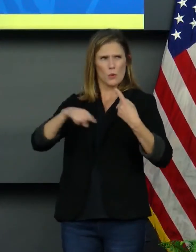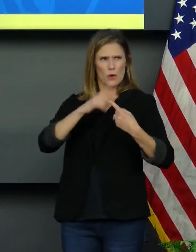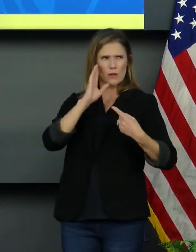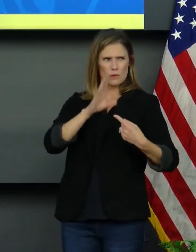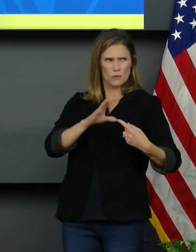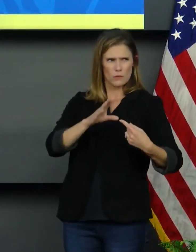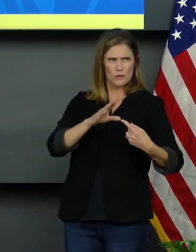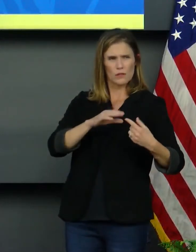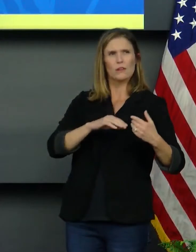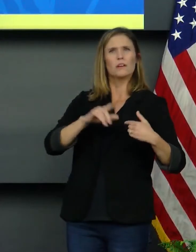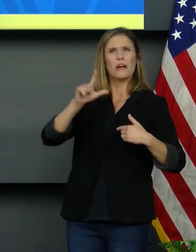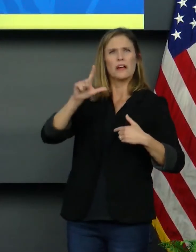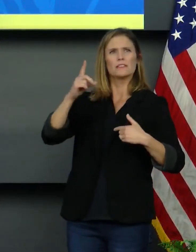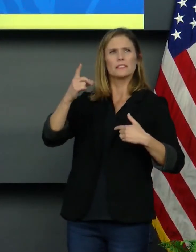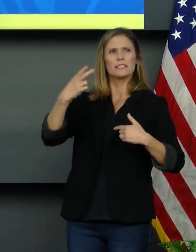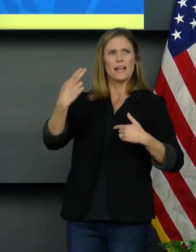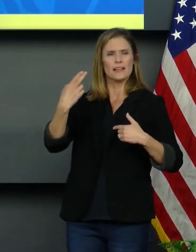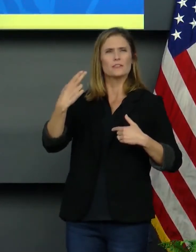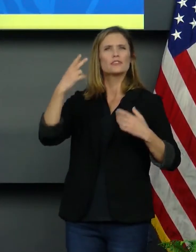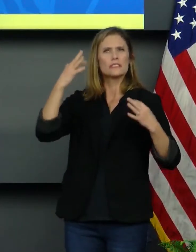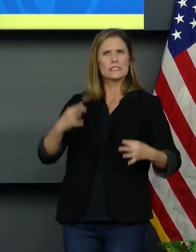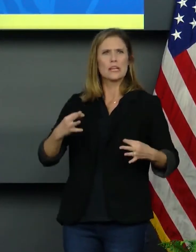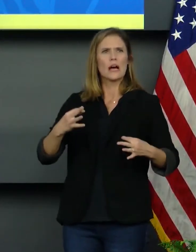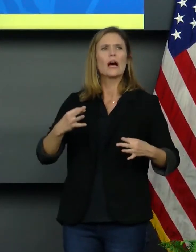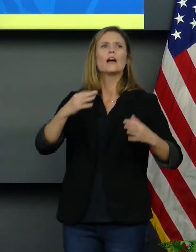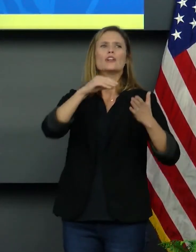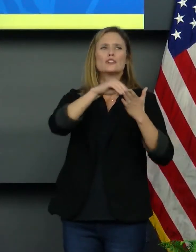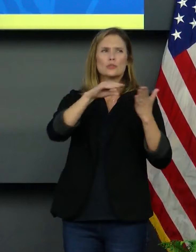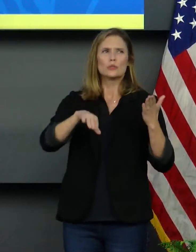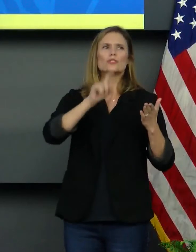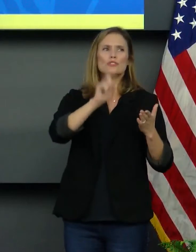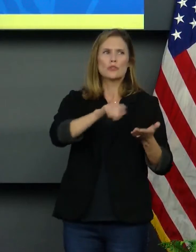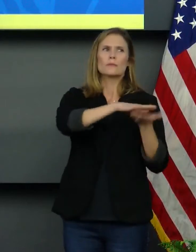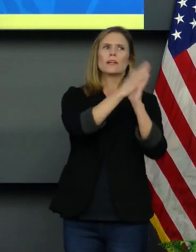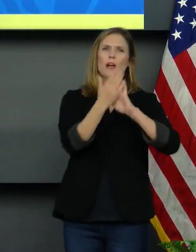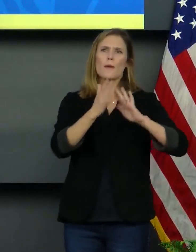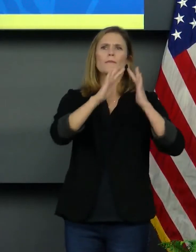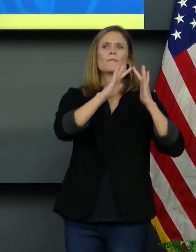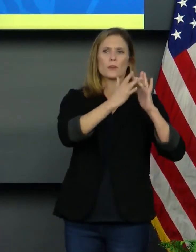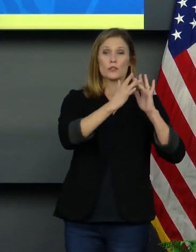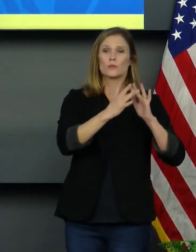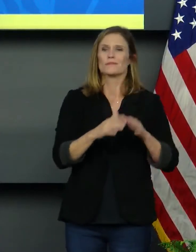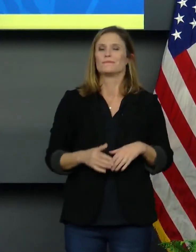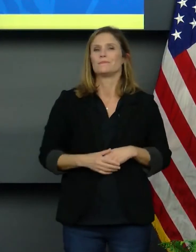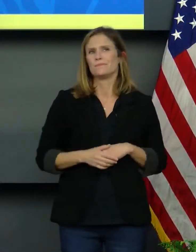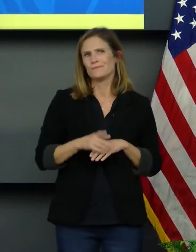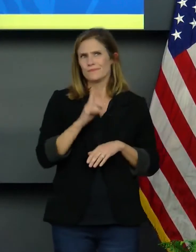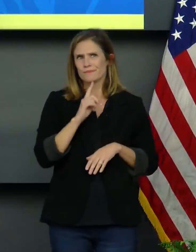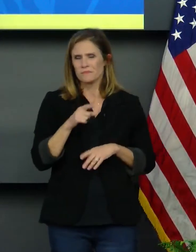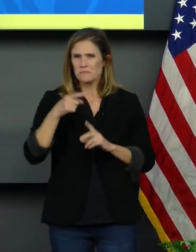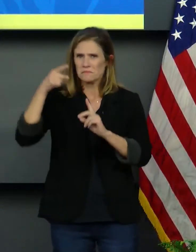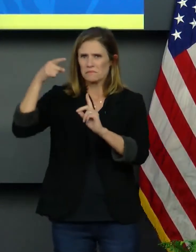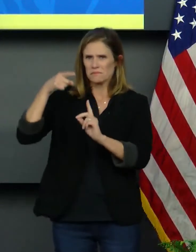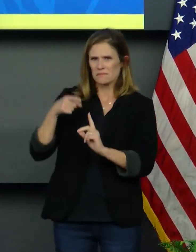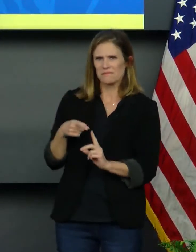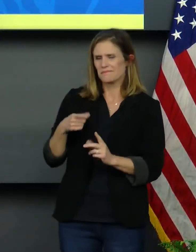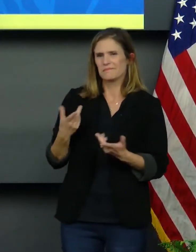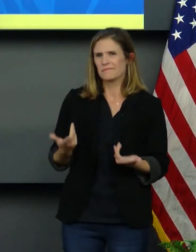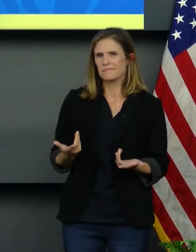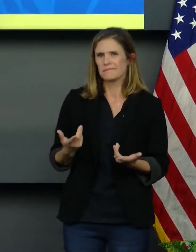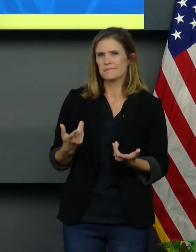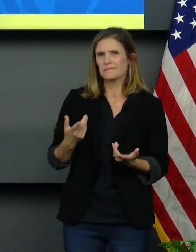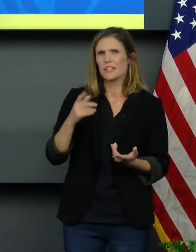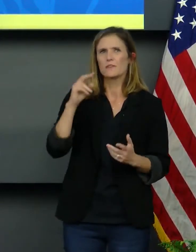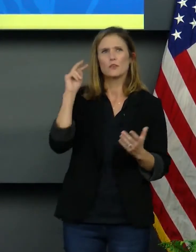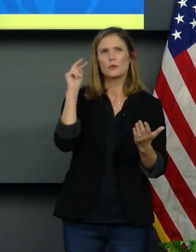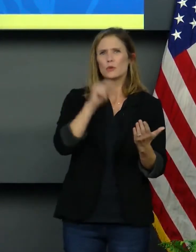get to for the LDH to decide, oh, students need to go virtual? It typically doesn't come down to that,